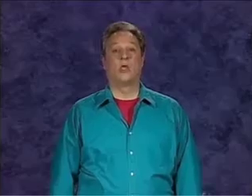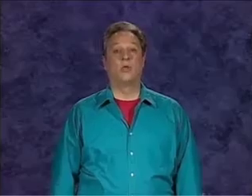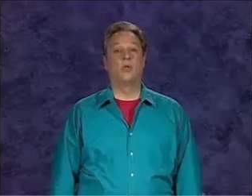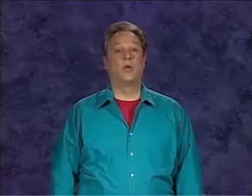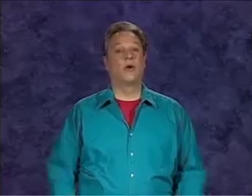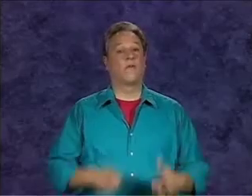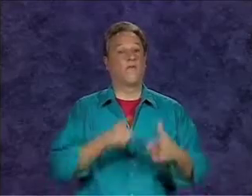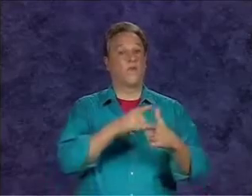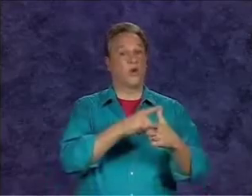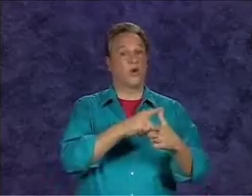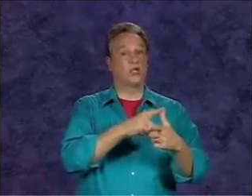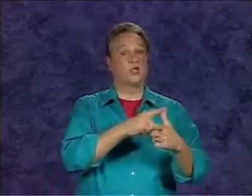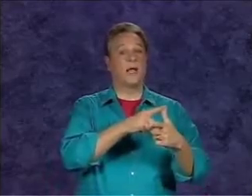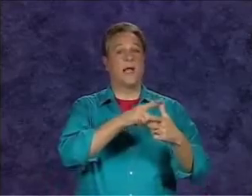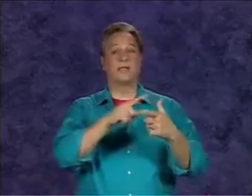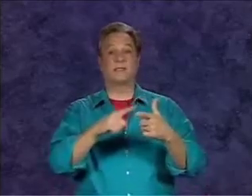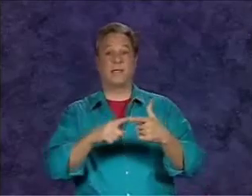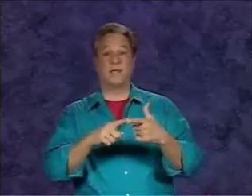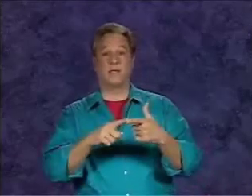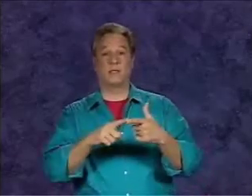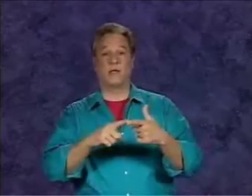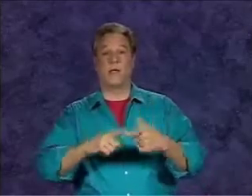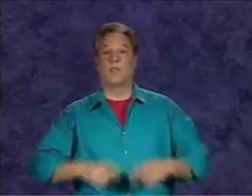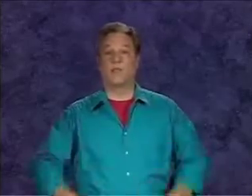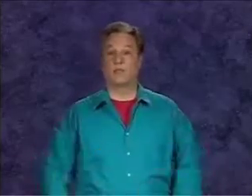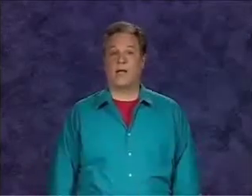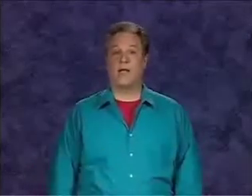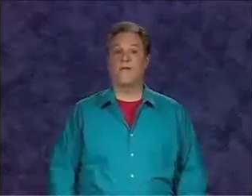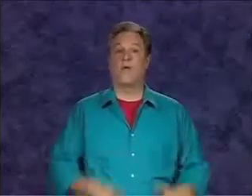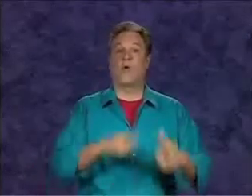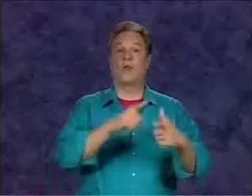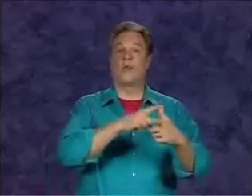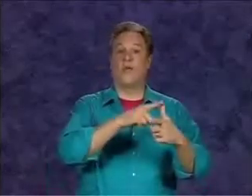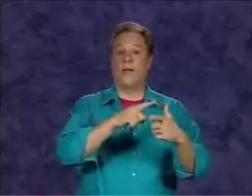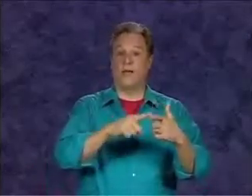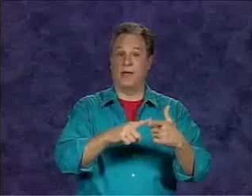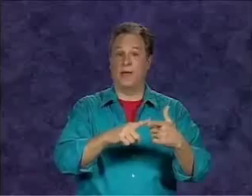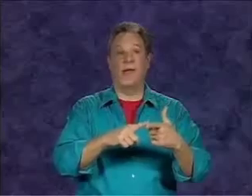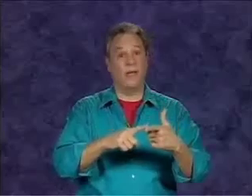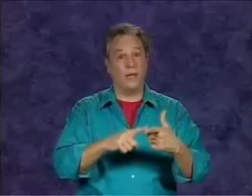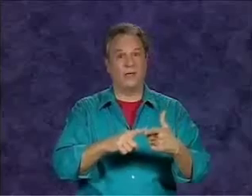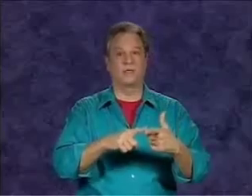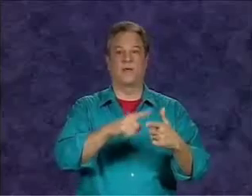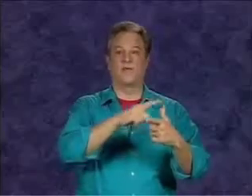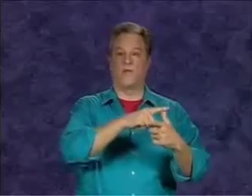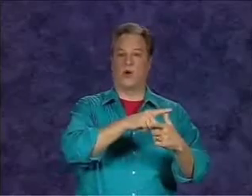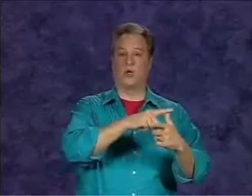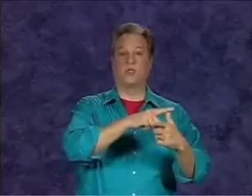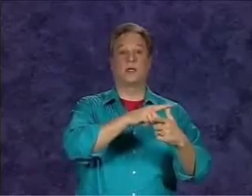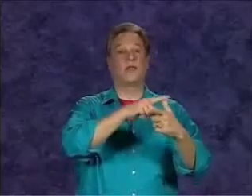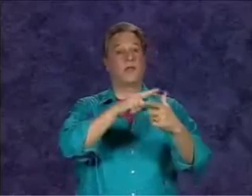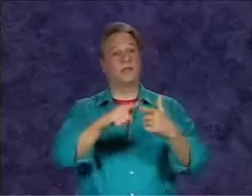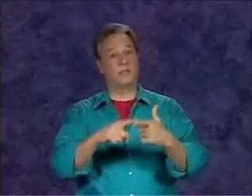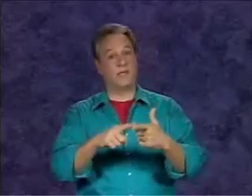You learn first and second. The sign for then is first, then